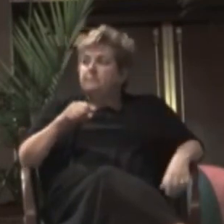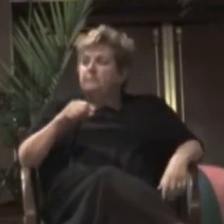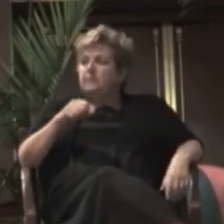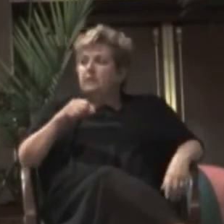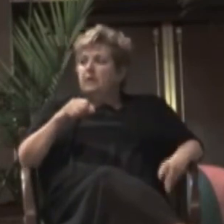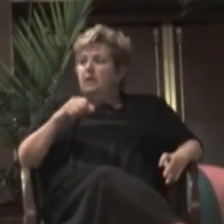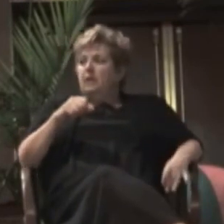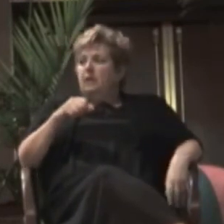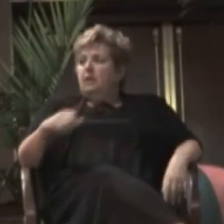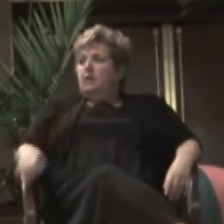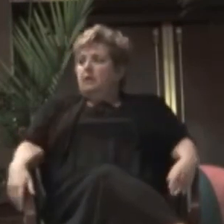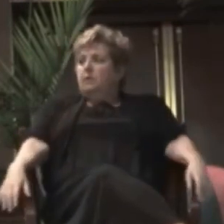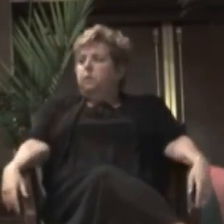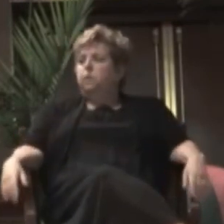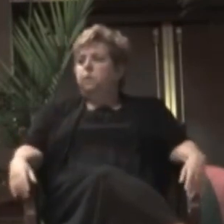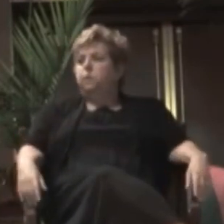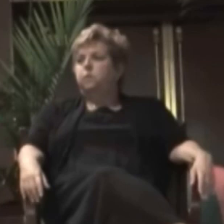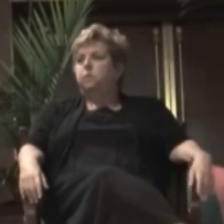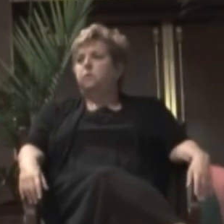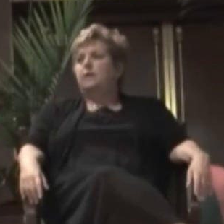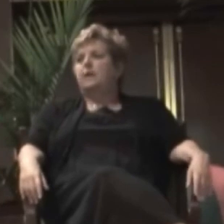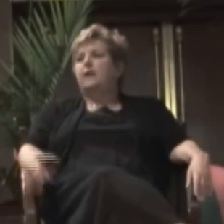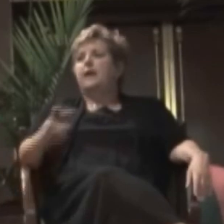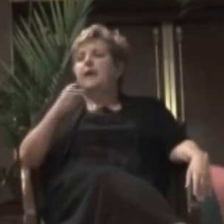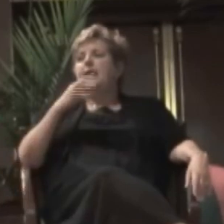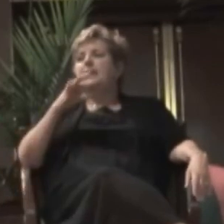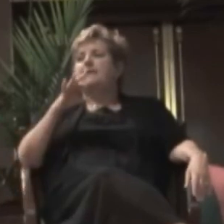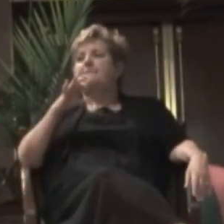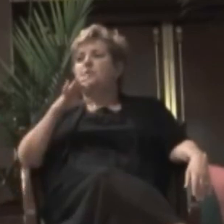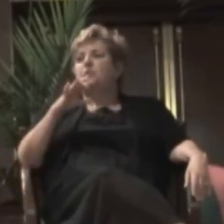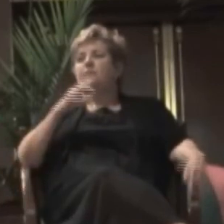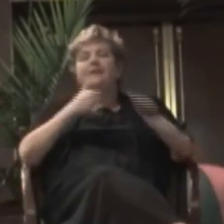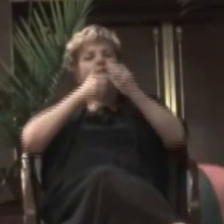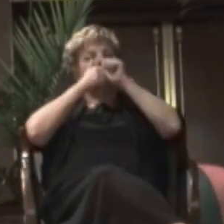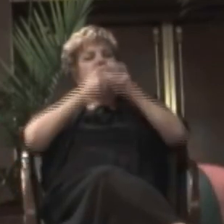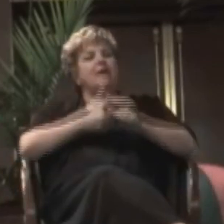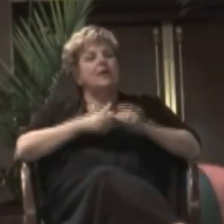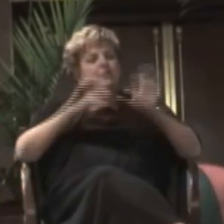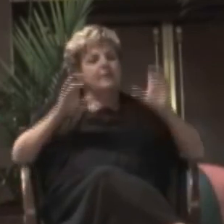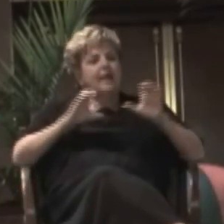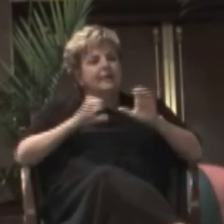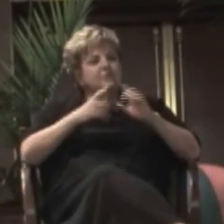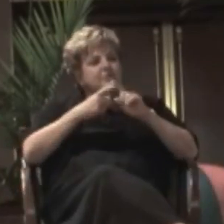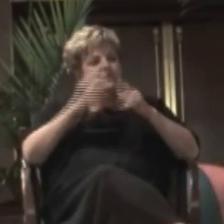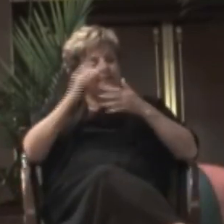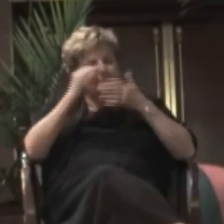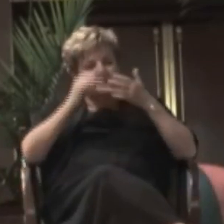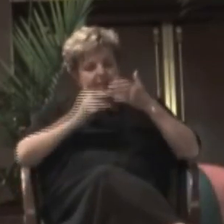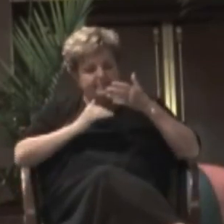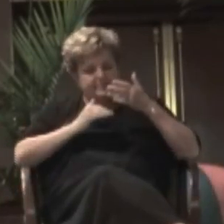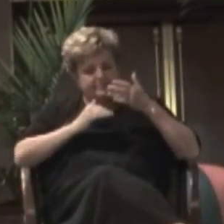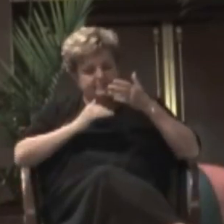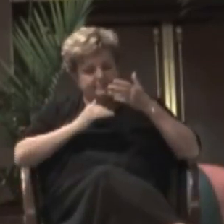Alcoholics Anonymous, as honestly as you know how to do it, when you get through, you'll be a different